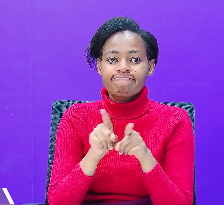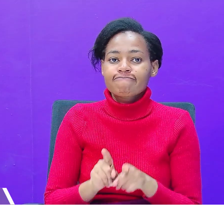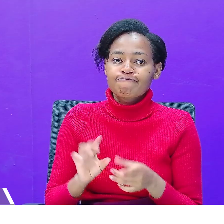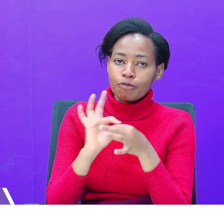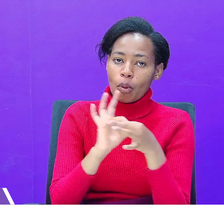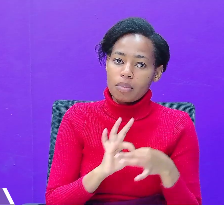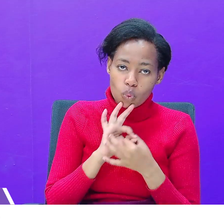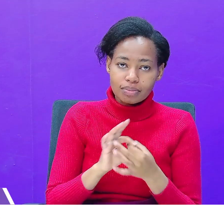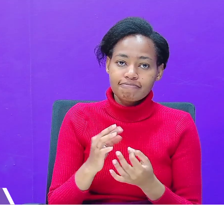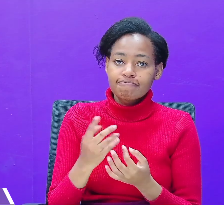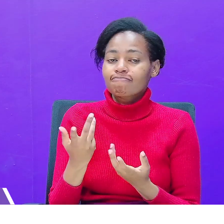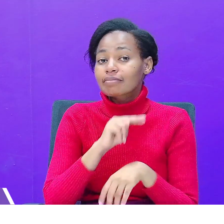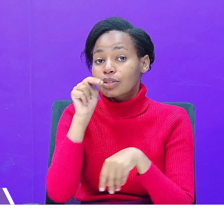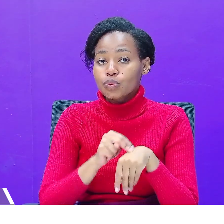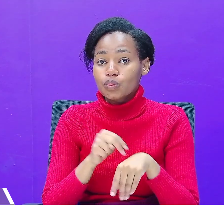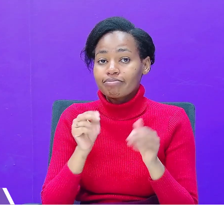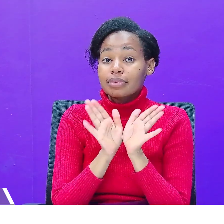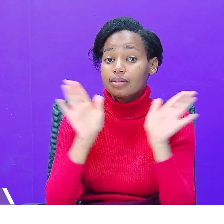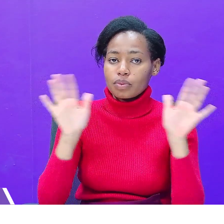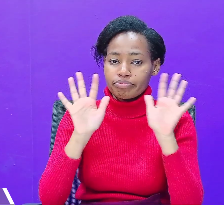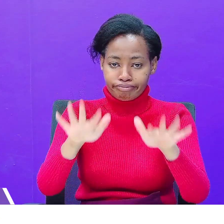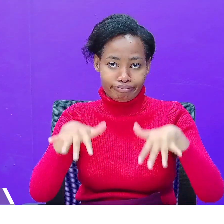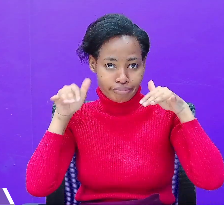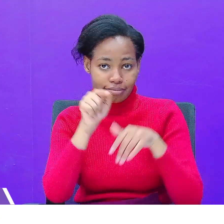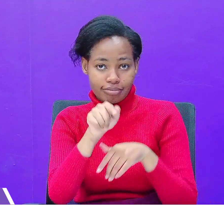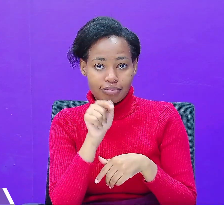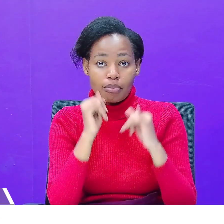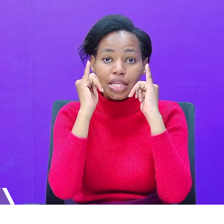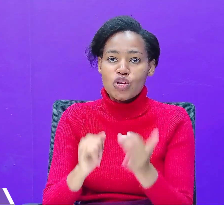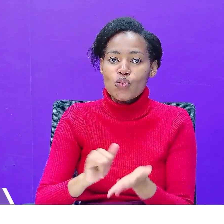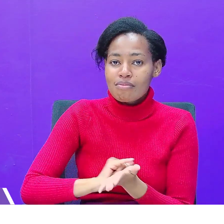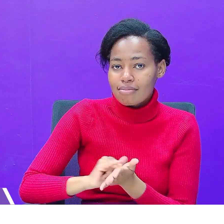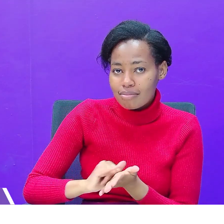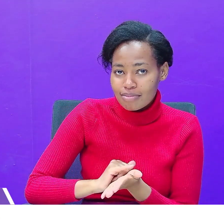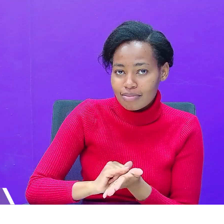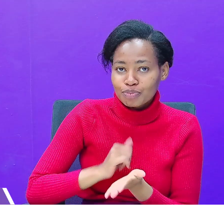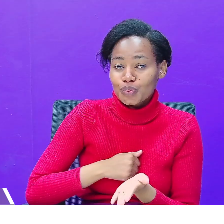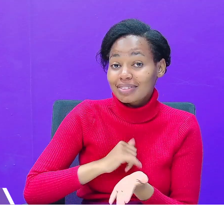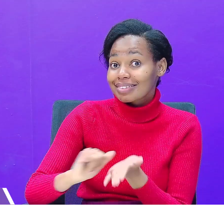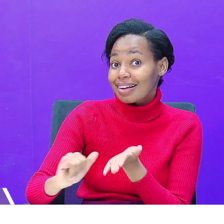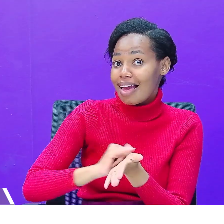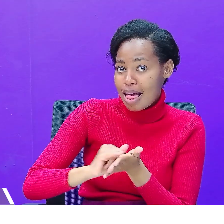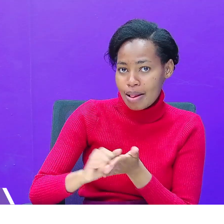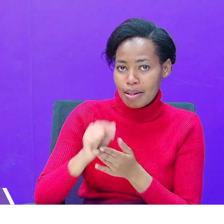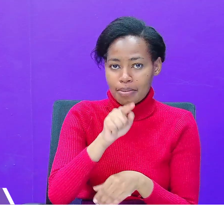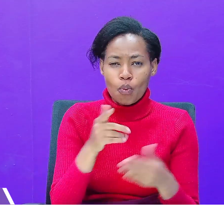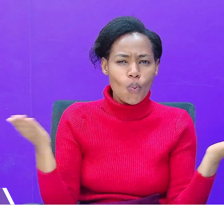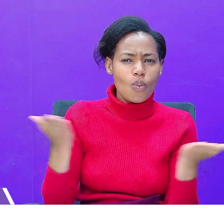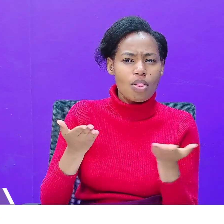President William Ruto is set to attend the 80th session of the United Nations General Assembly in New York,